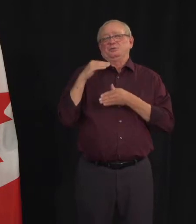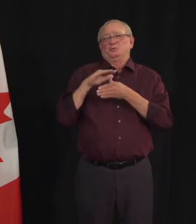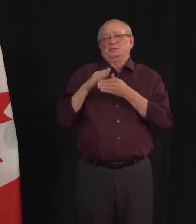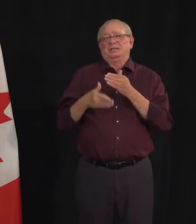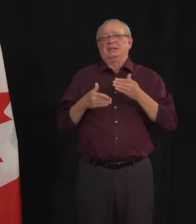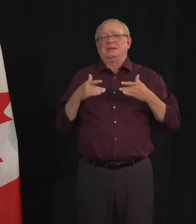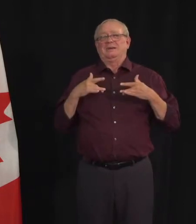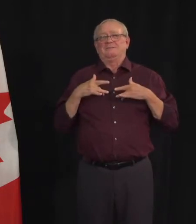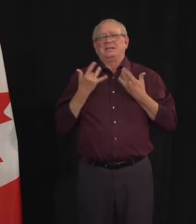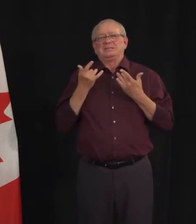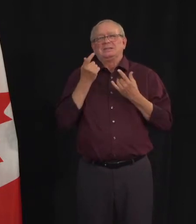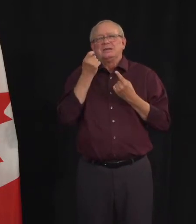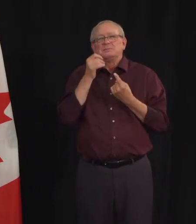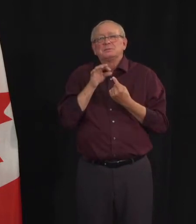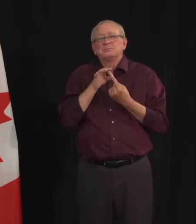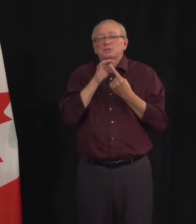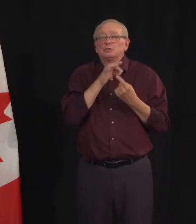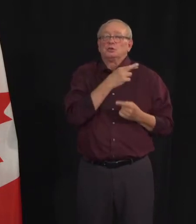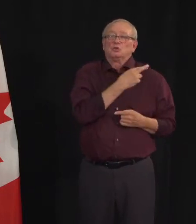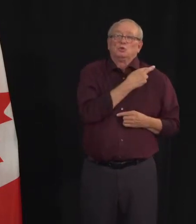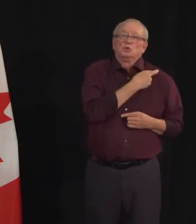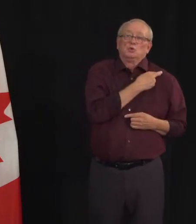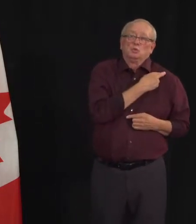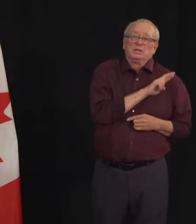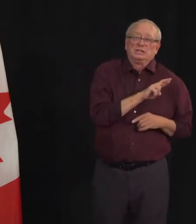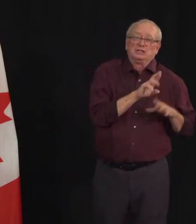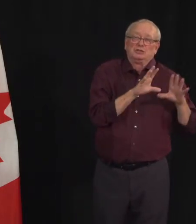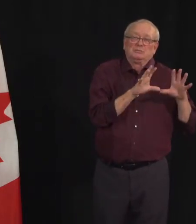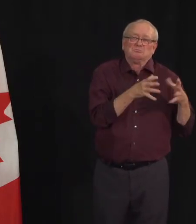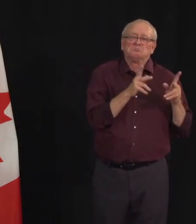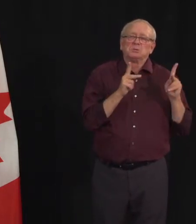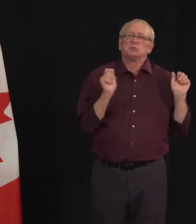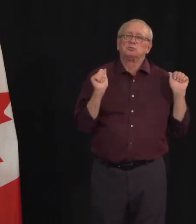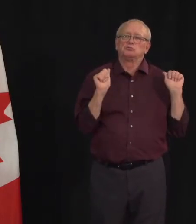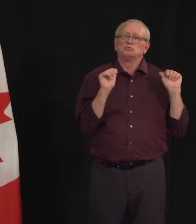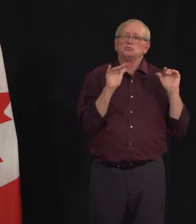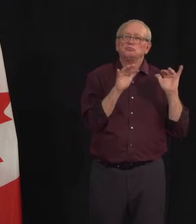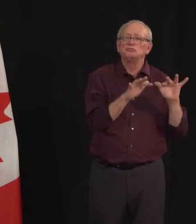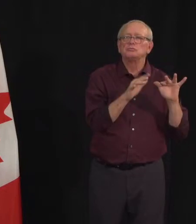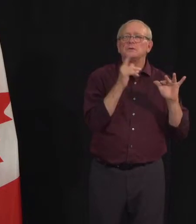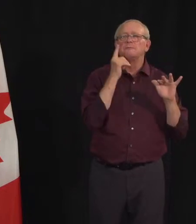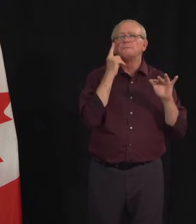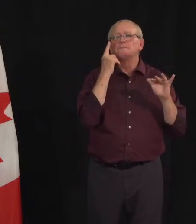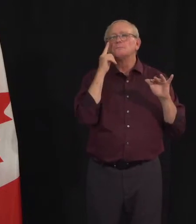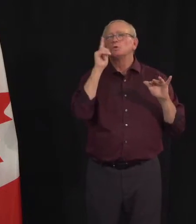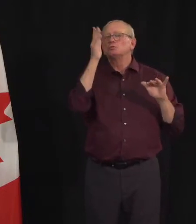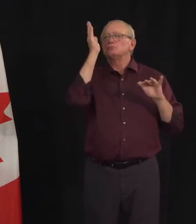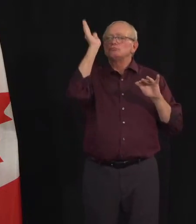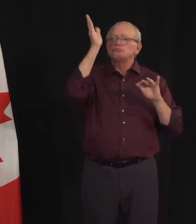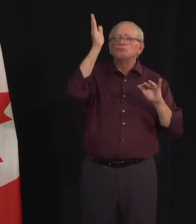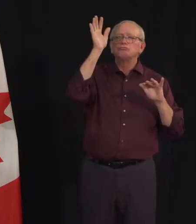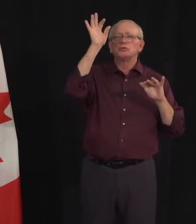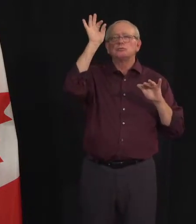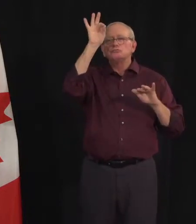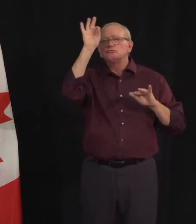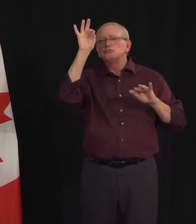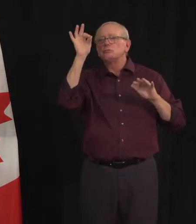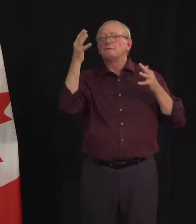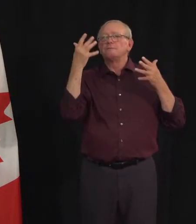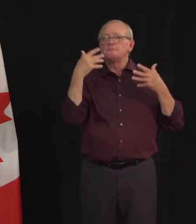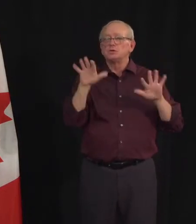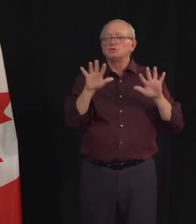exception to that, but typically a religious service, people would be attending for the service particularly, and then they would be leaving, whereas a wedding or a